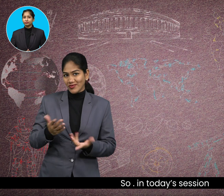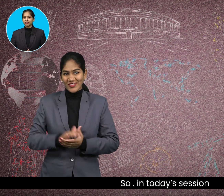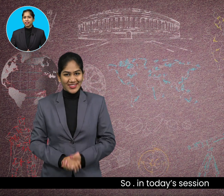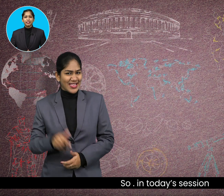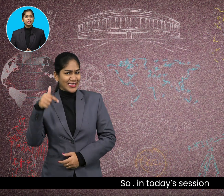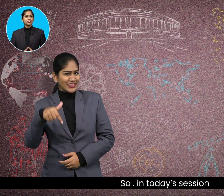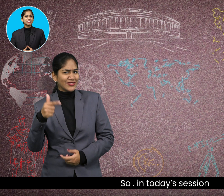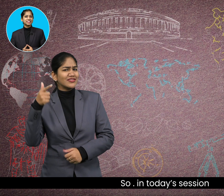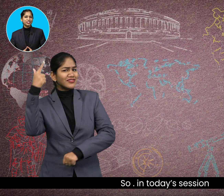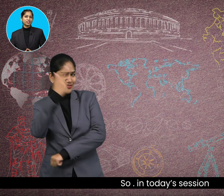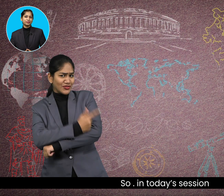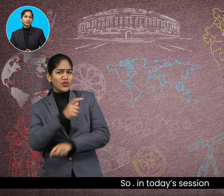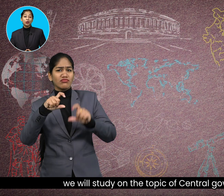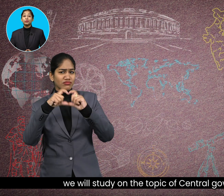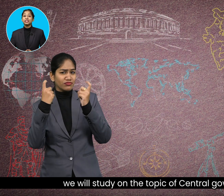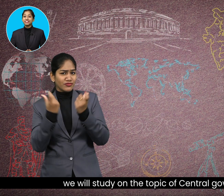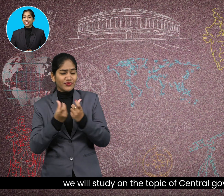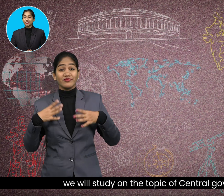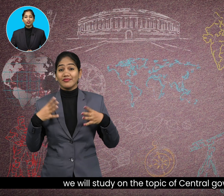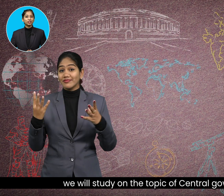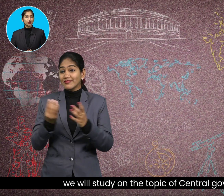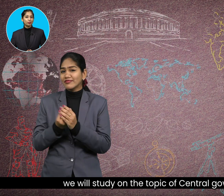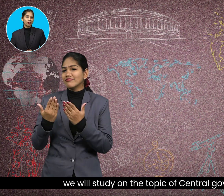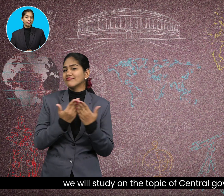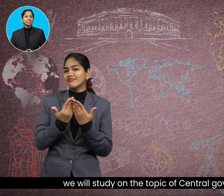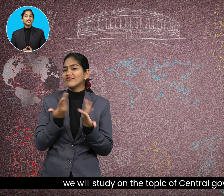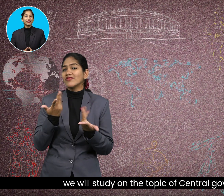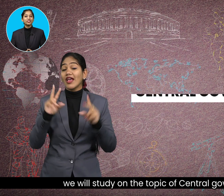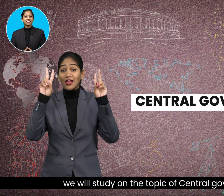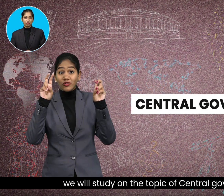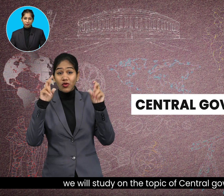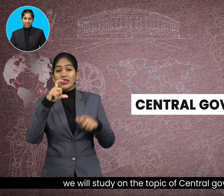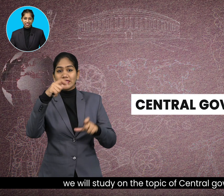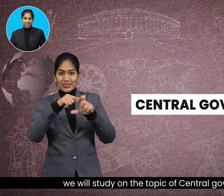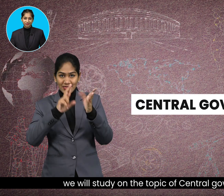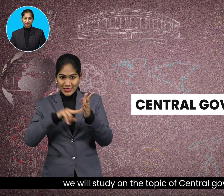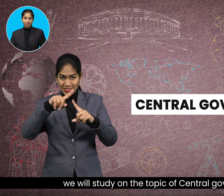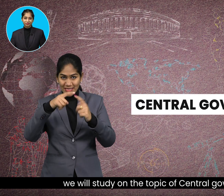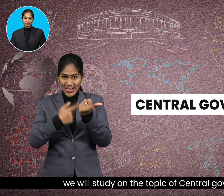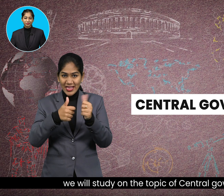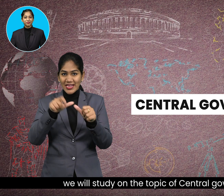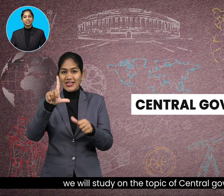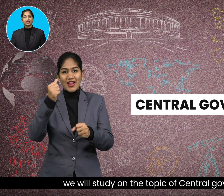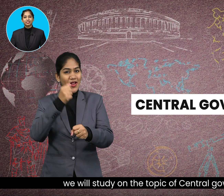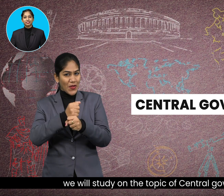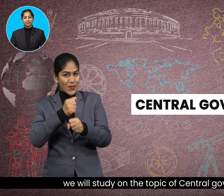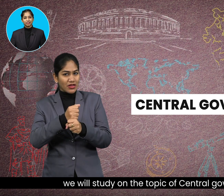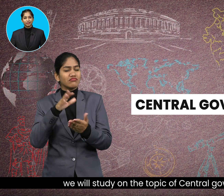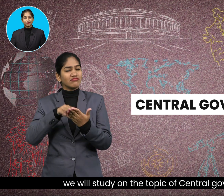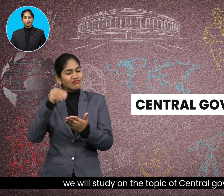So, in today's session, we will study on the topic of central governments.